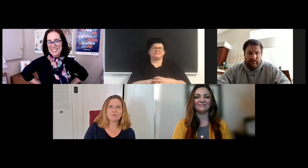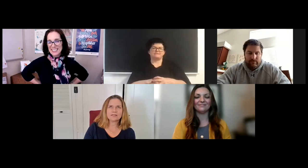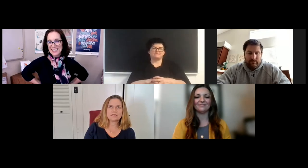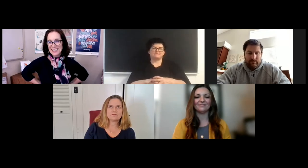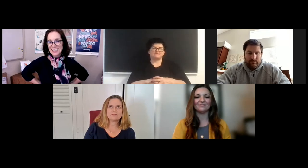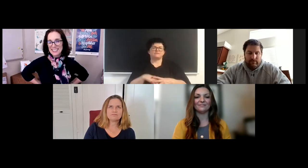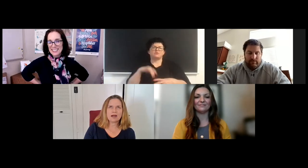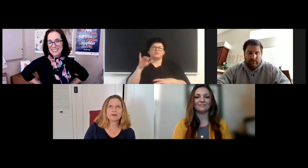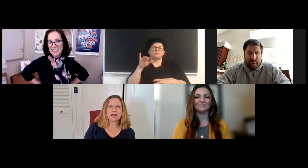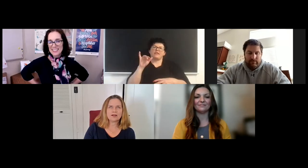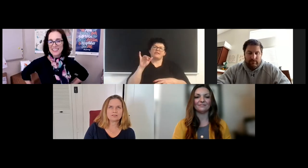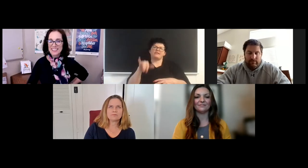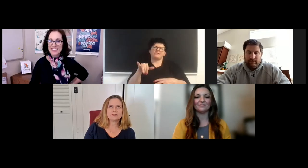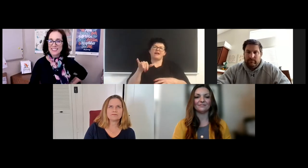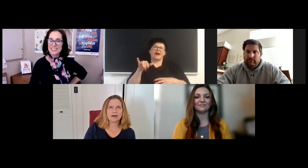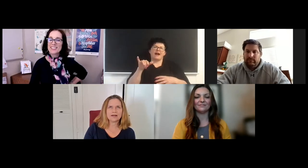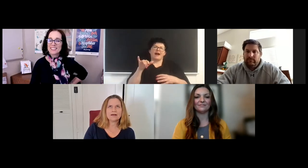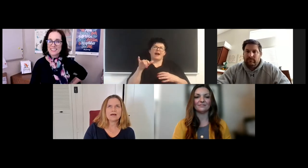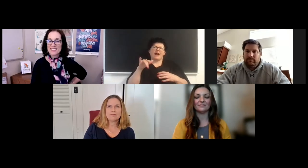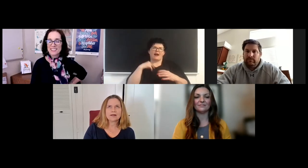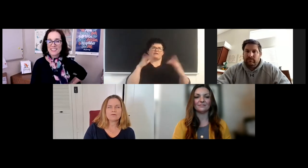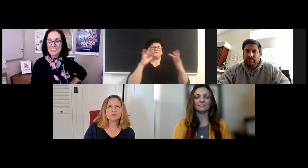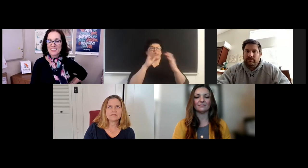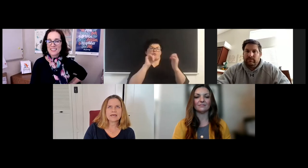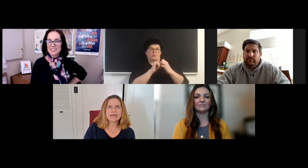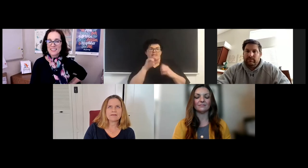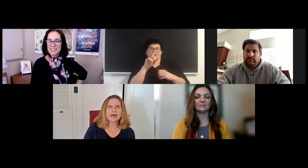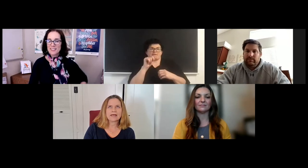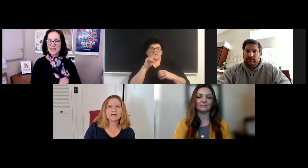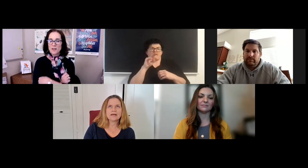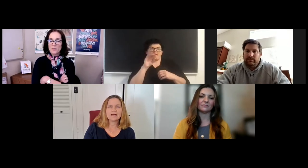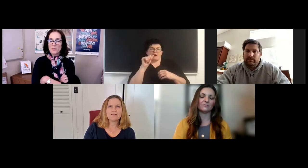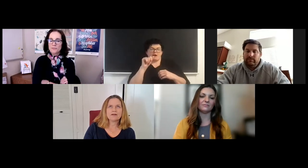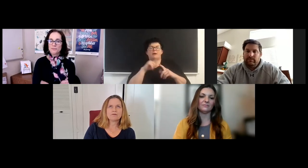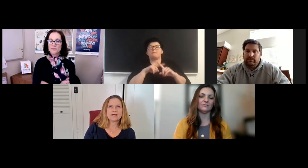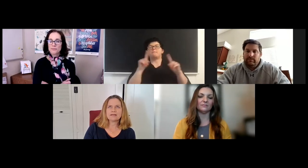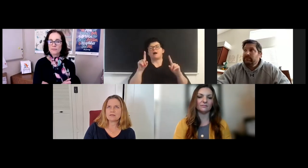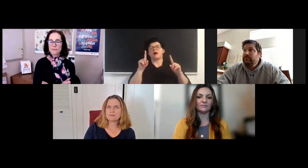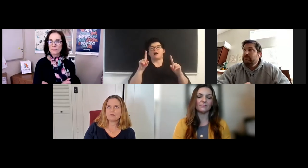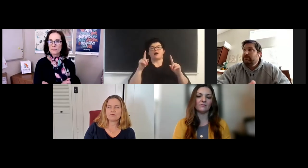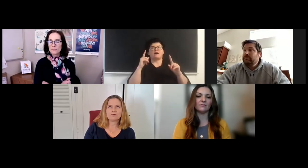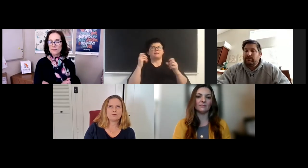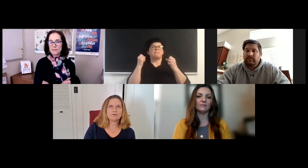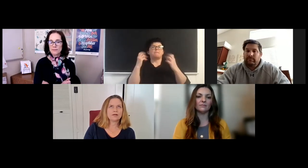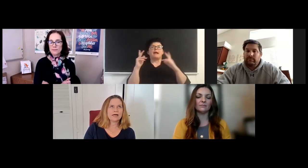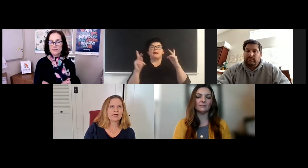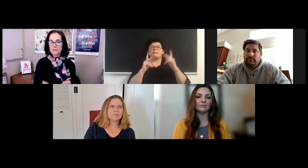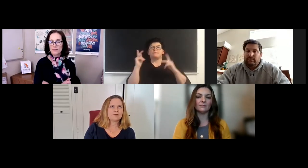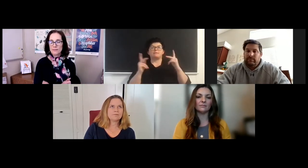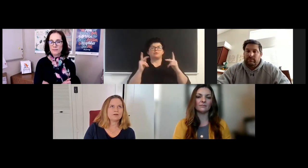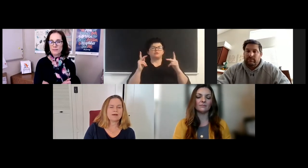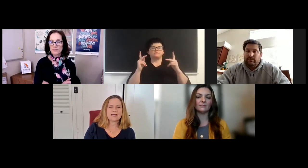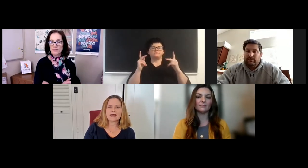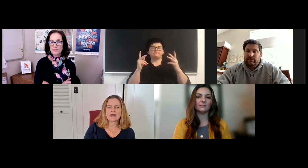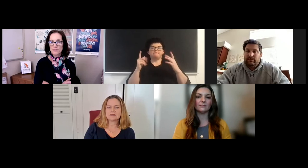that was how I hooked up with Devana. But I would say that there were many people through